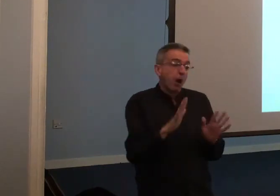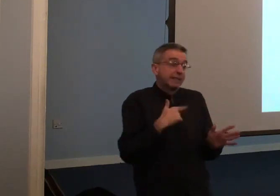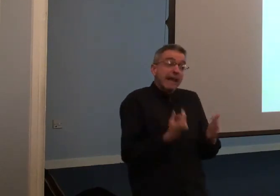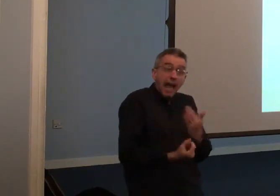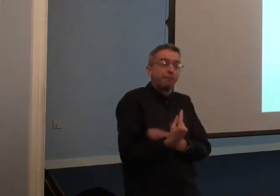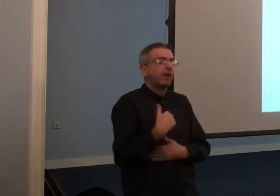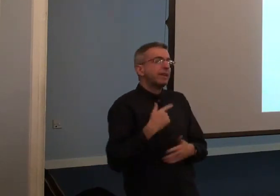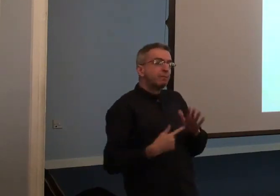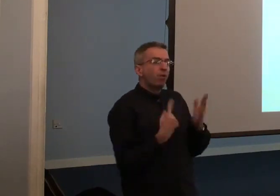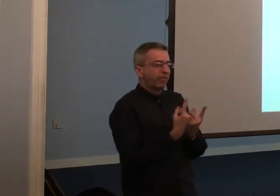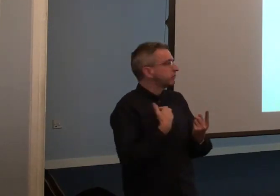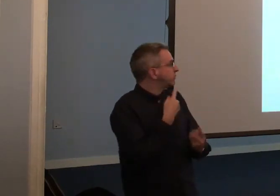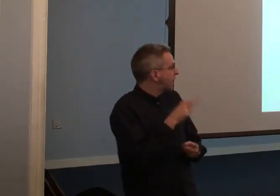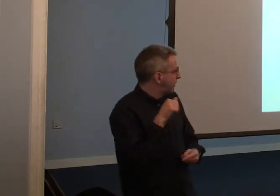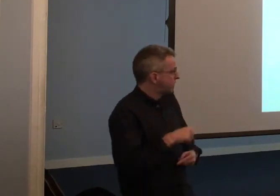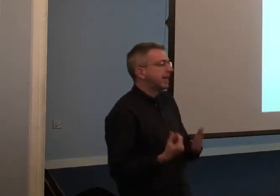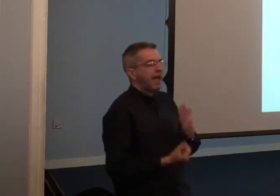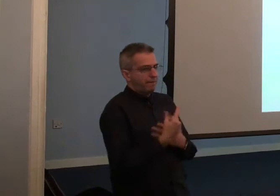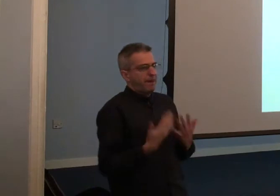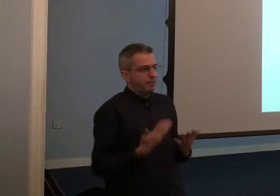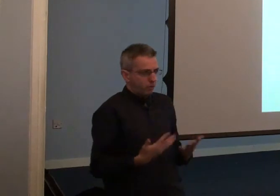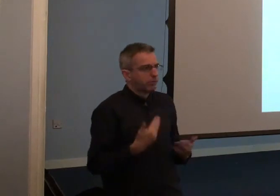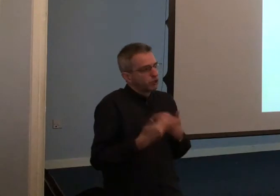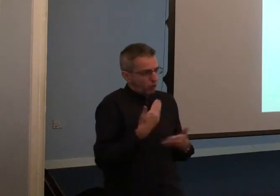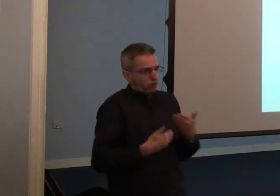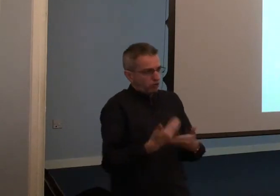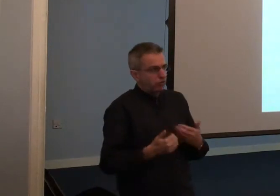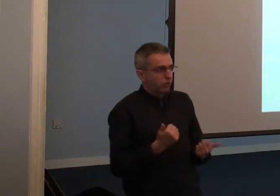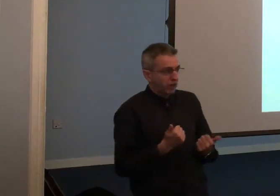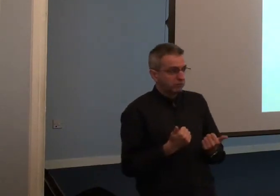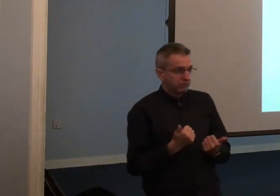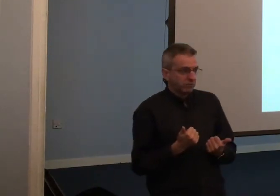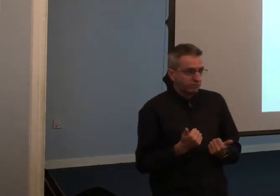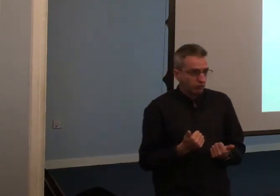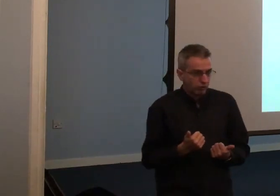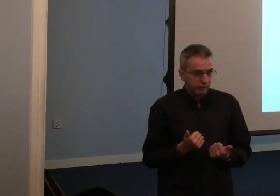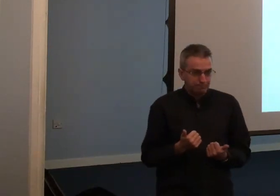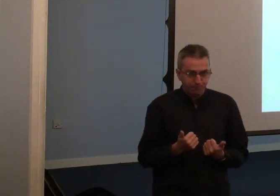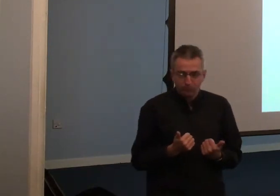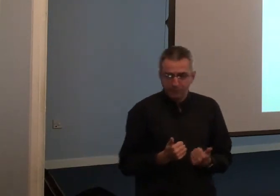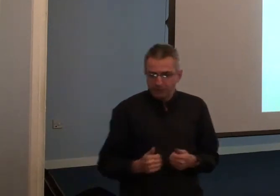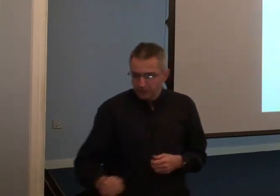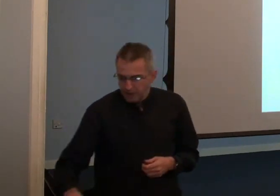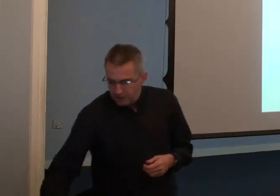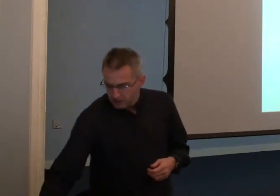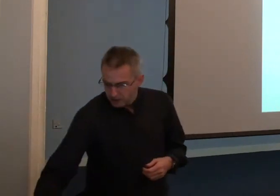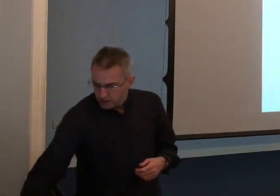And yet when you look at the details of the evidence, you actually realise the specifics of it. But this is happening in our daily